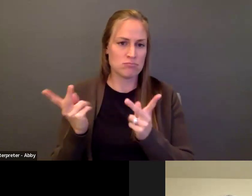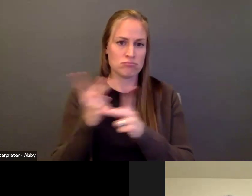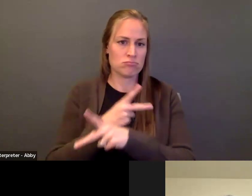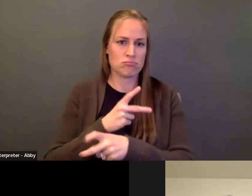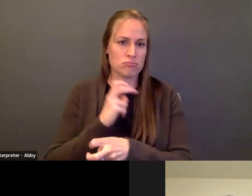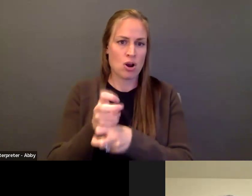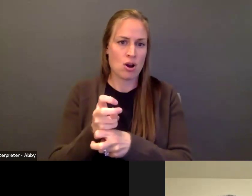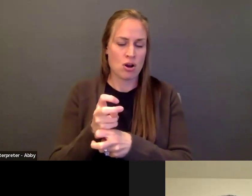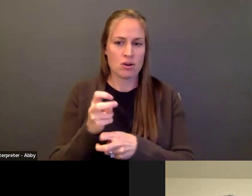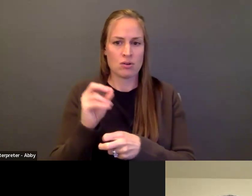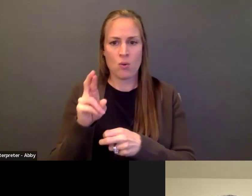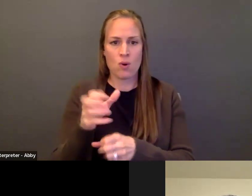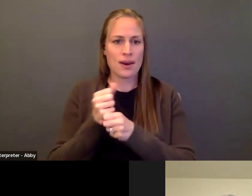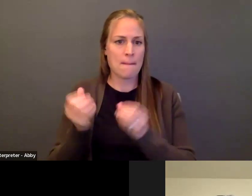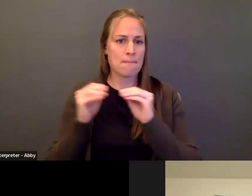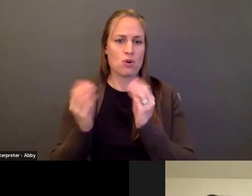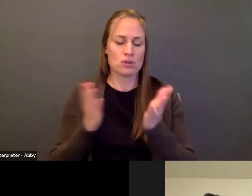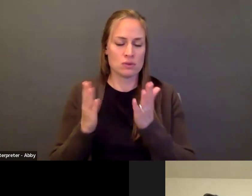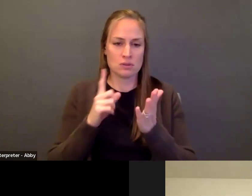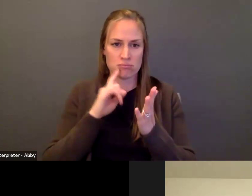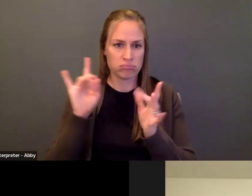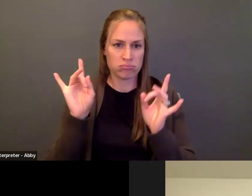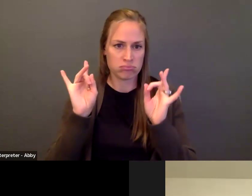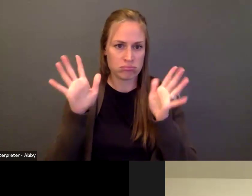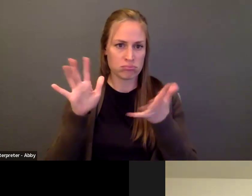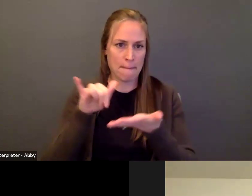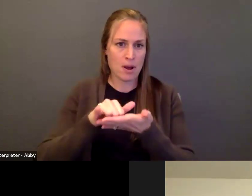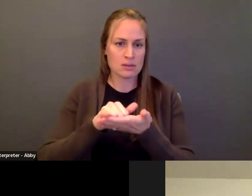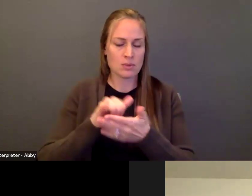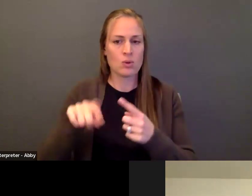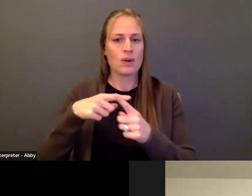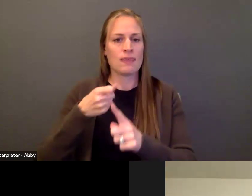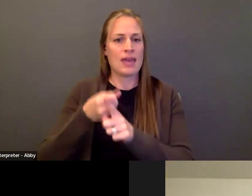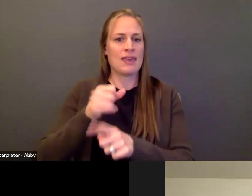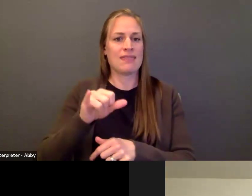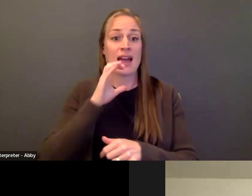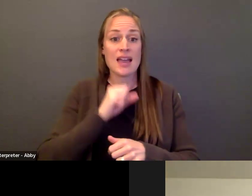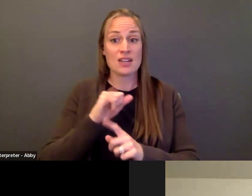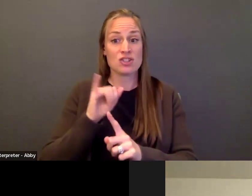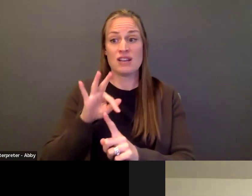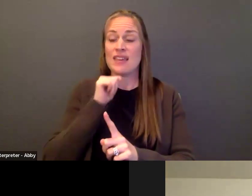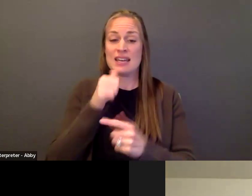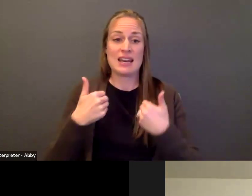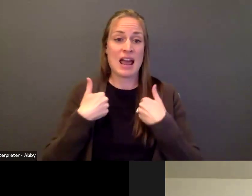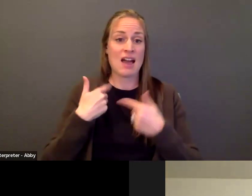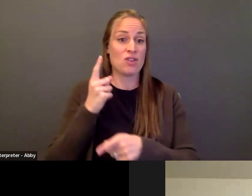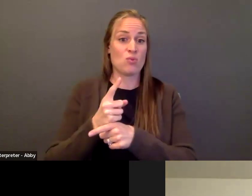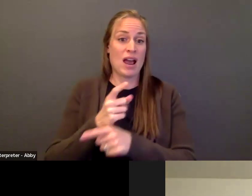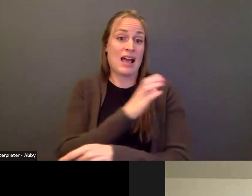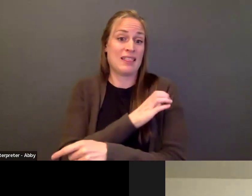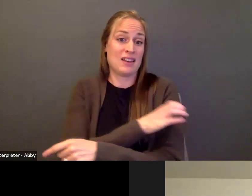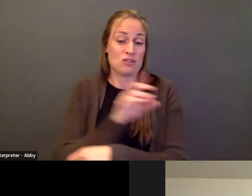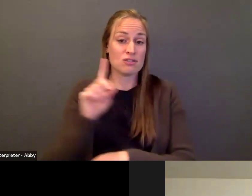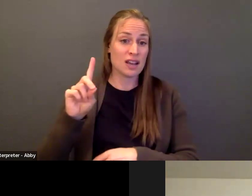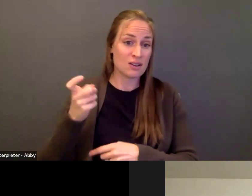additional services is a nightmare. As soon as they hit that age, if they have not had the right clinical diagnosis documents,